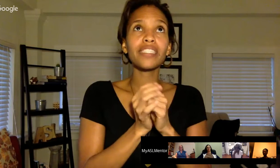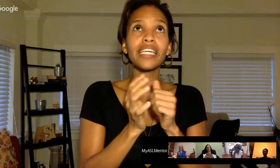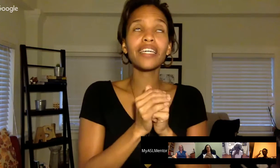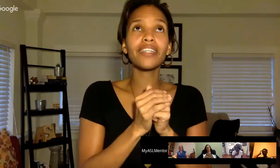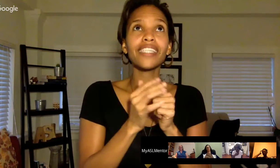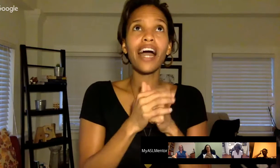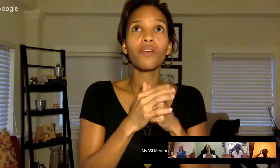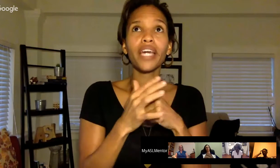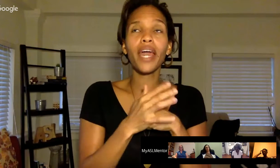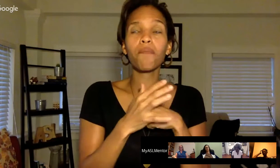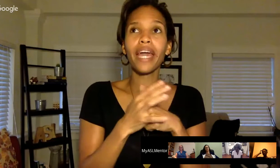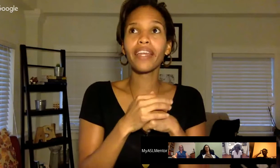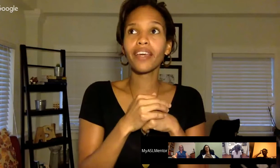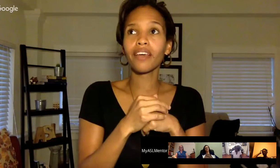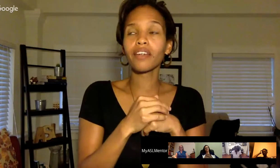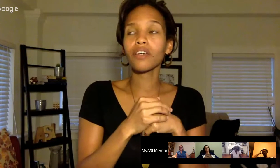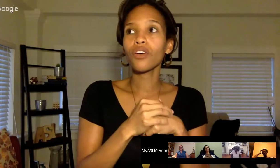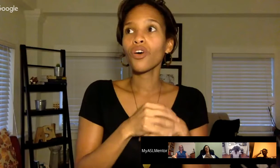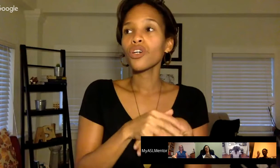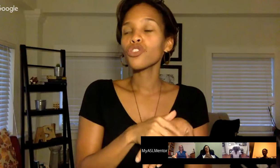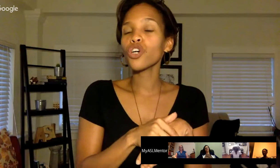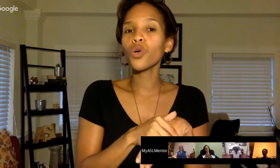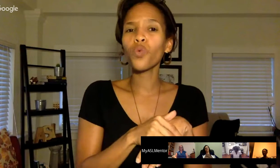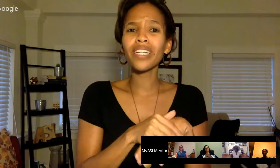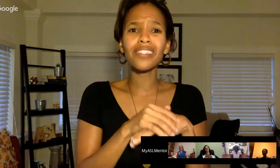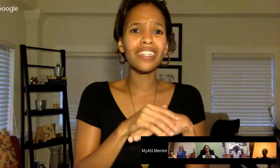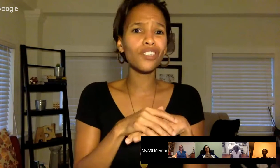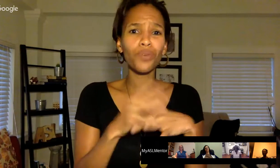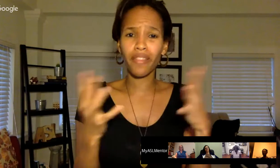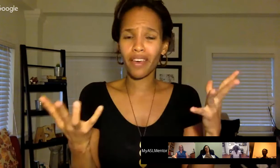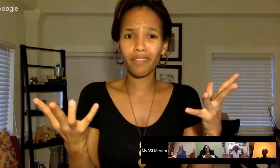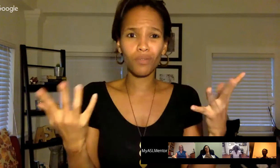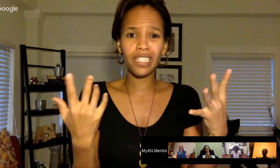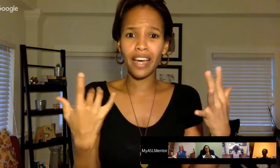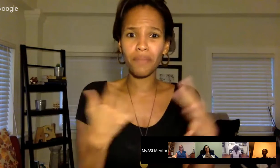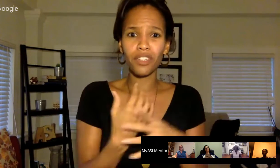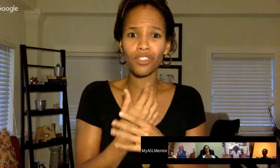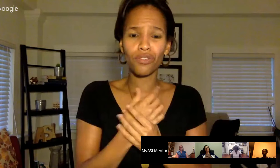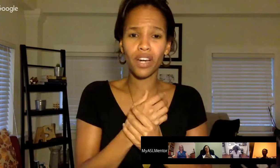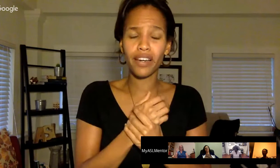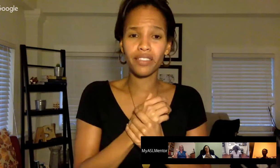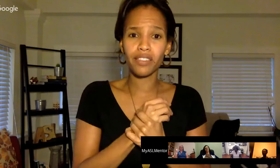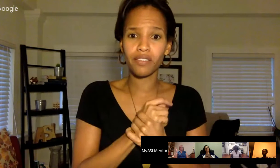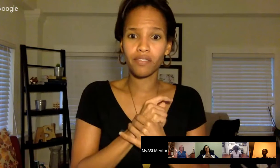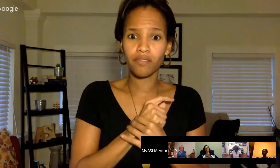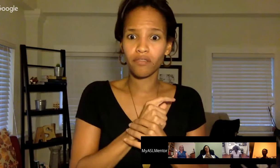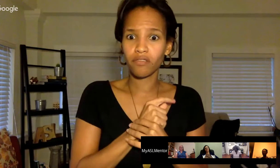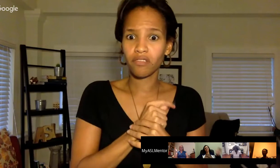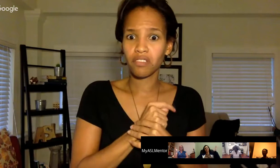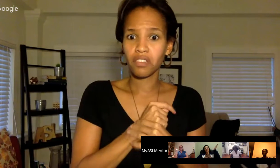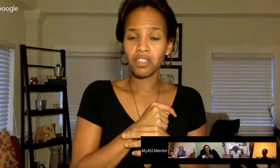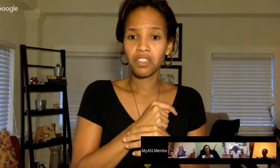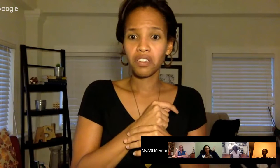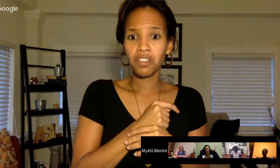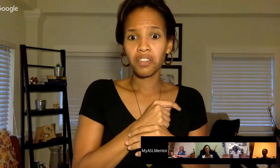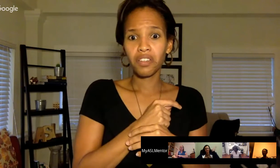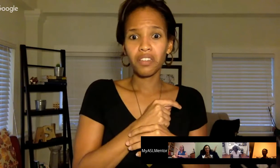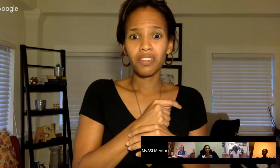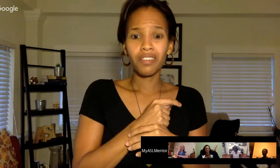Trump is in town campaigning. So what is he doing then? What does that mean to you guys?